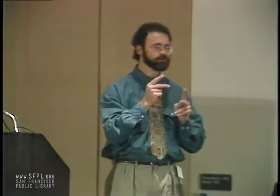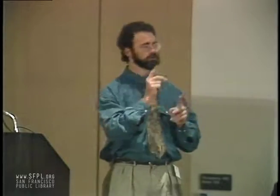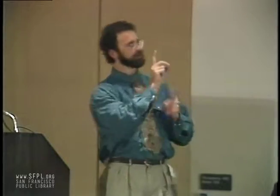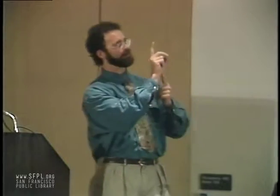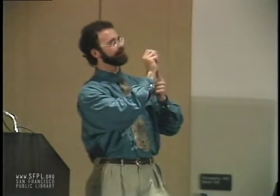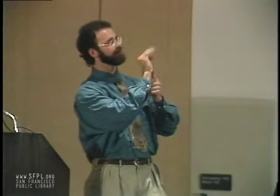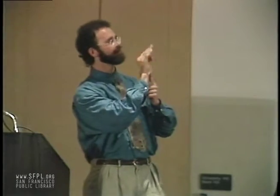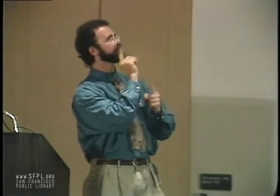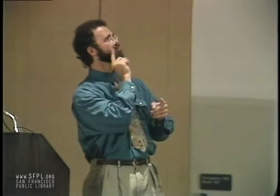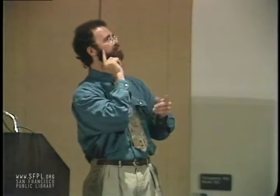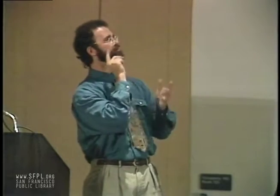that.